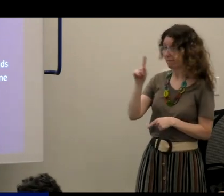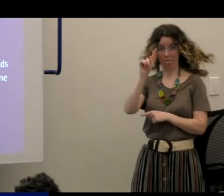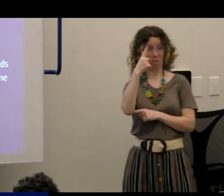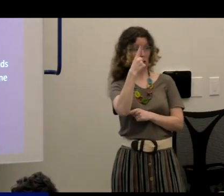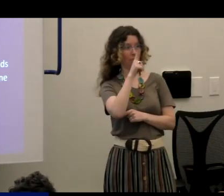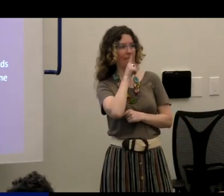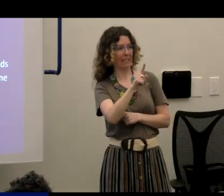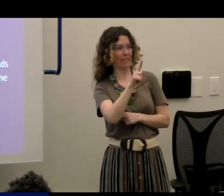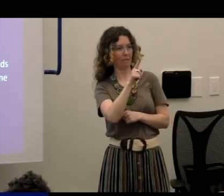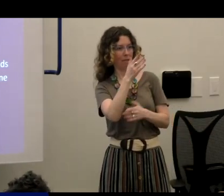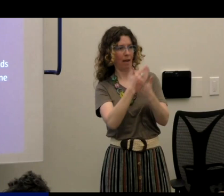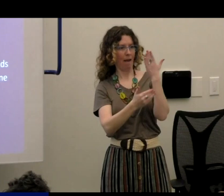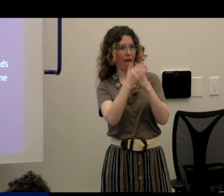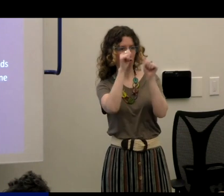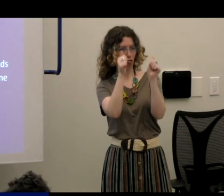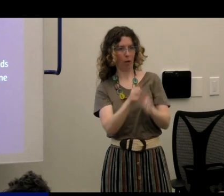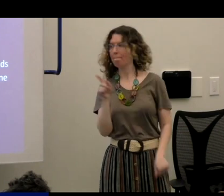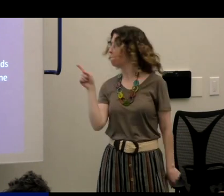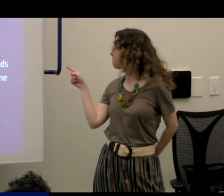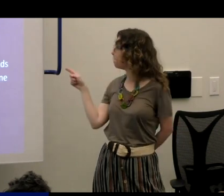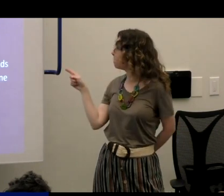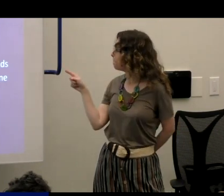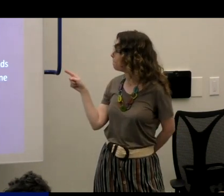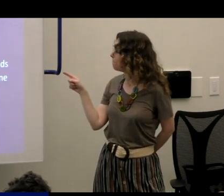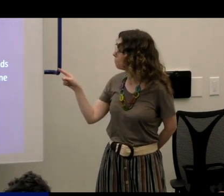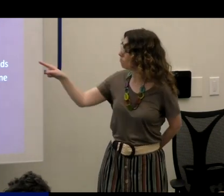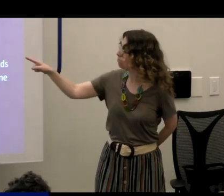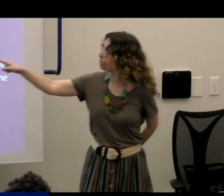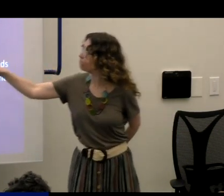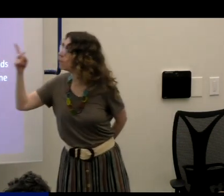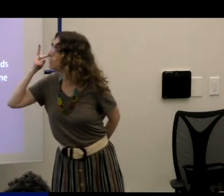sign, if you will. So the first is based on hand shapes.